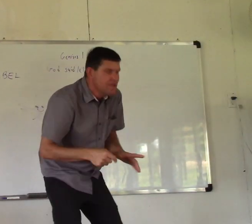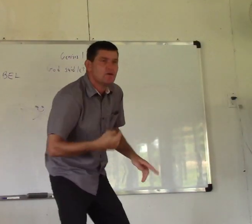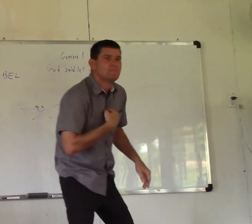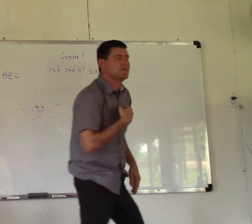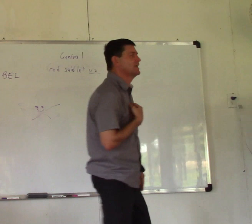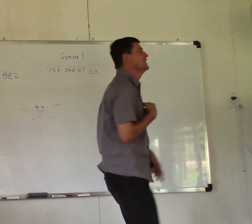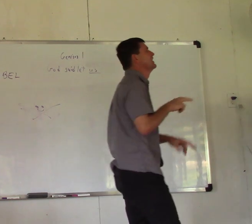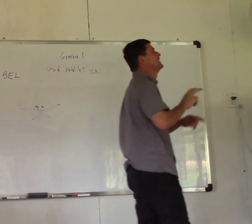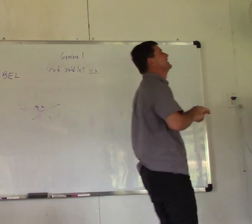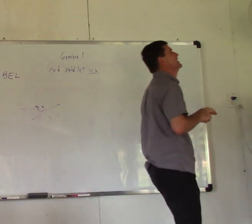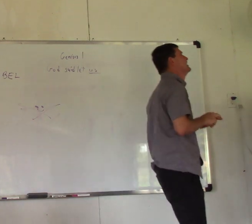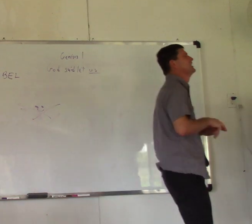me,